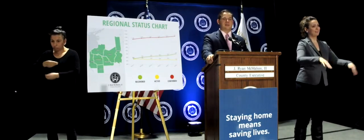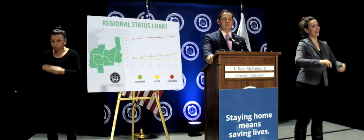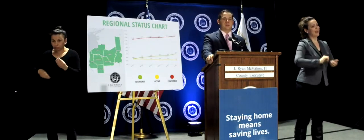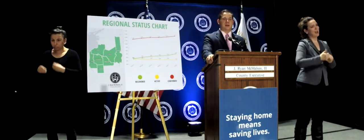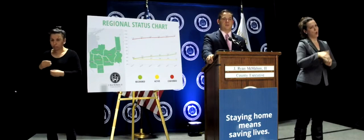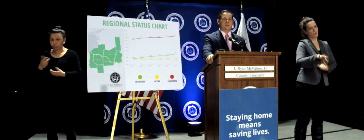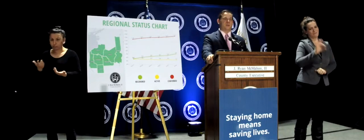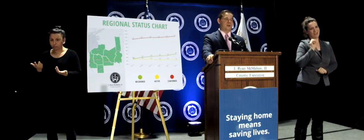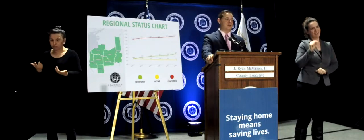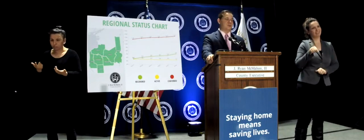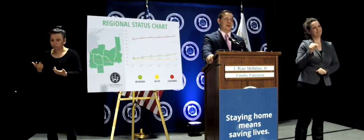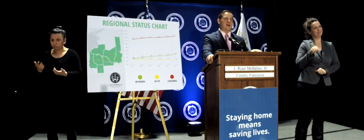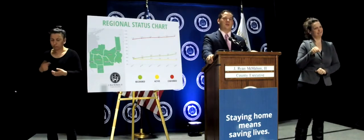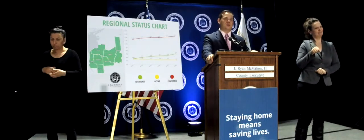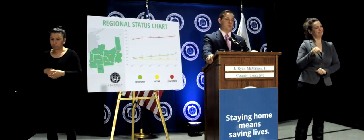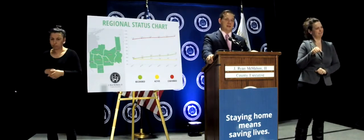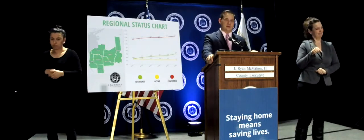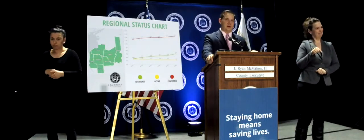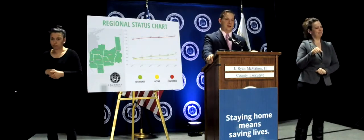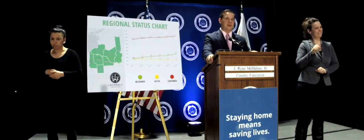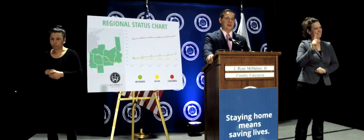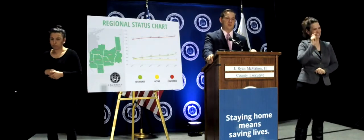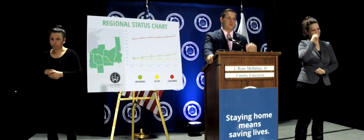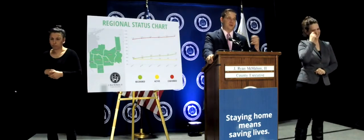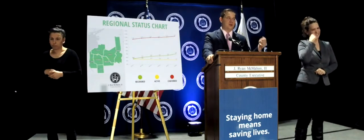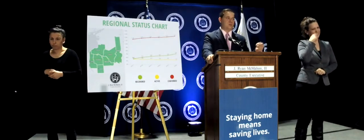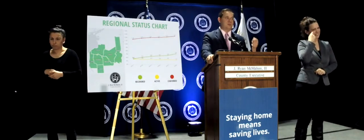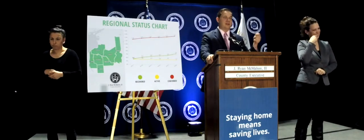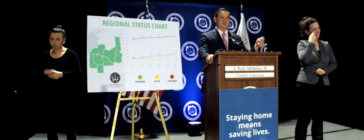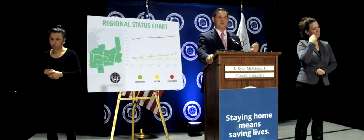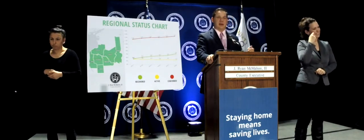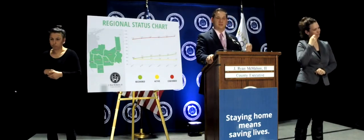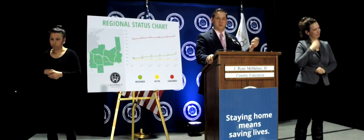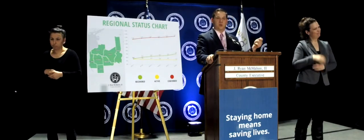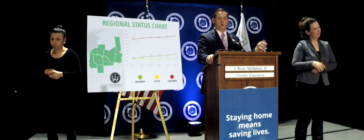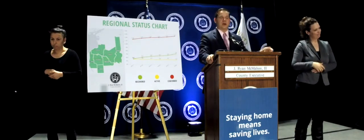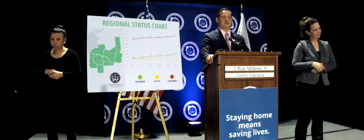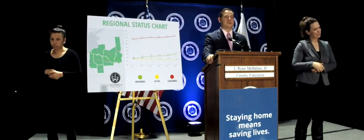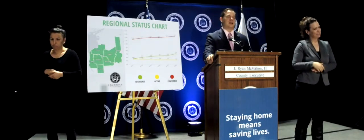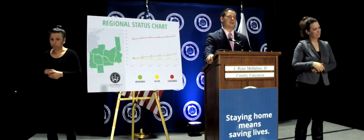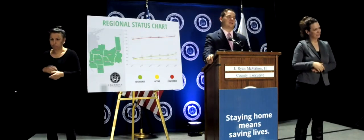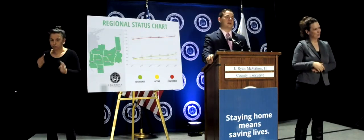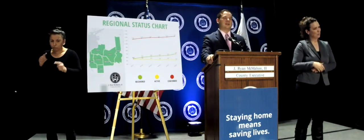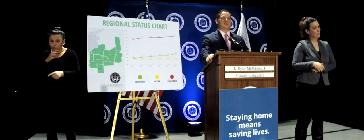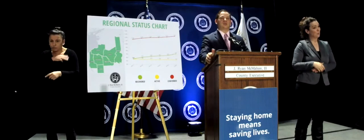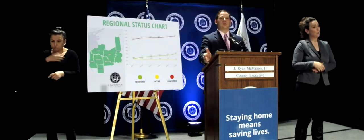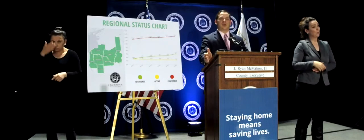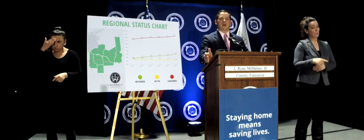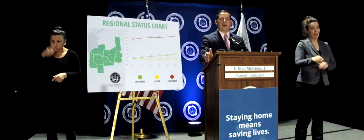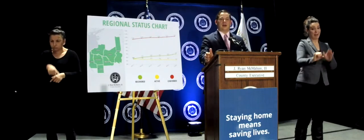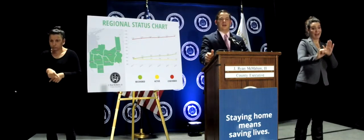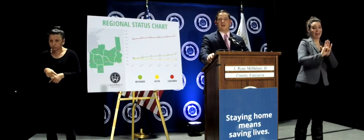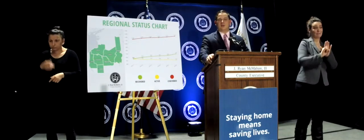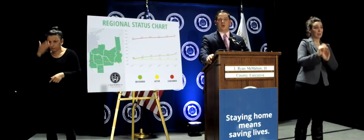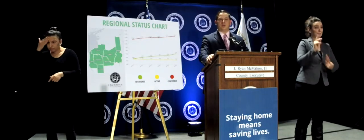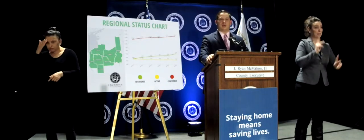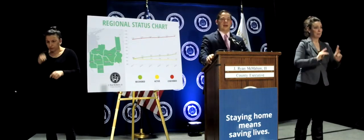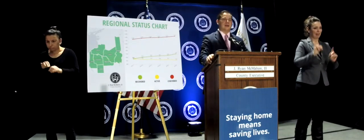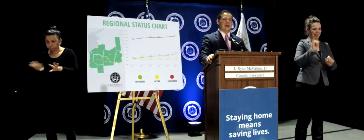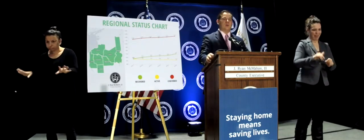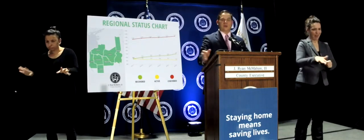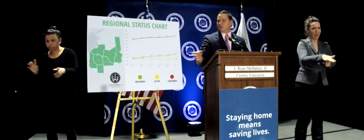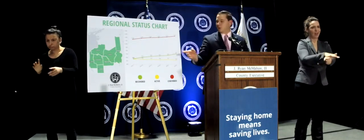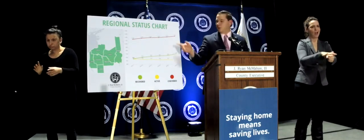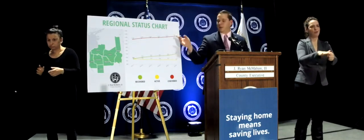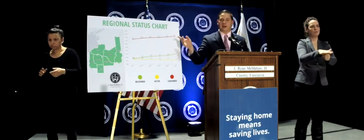there's going to be asymptomatic people there? Because we had other spread there, and we figured we might do that. So we go proactively test. That skews our data. Normally